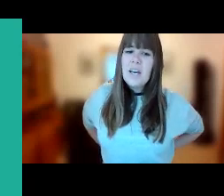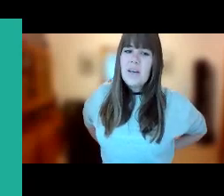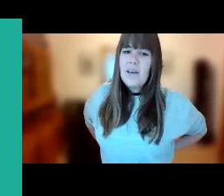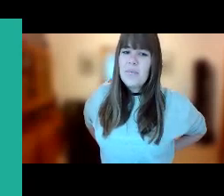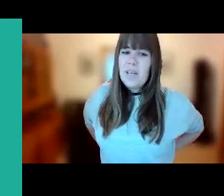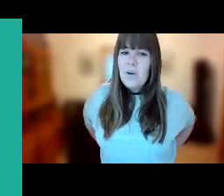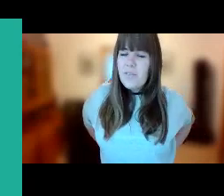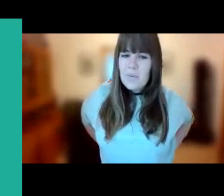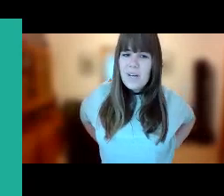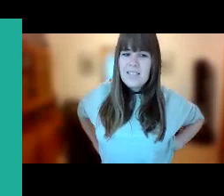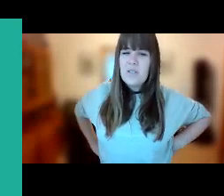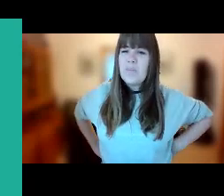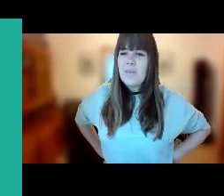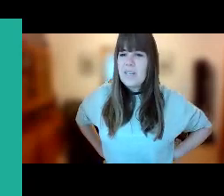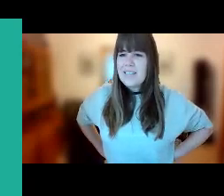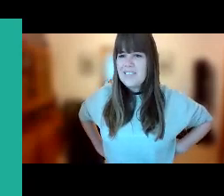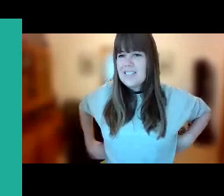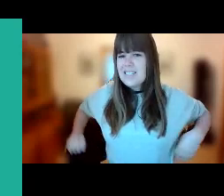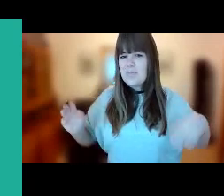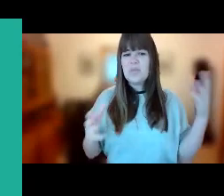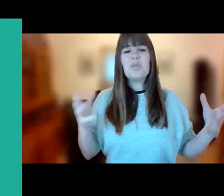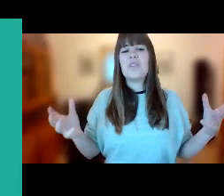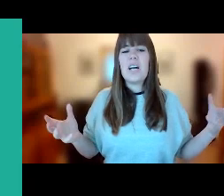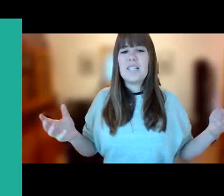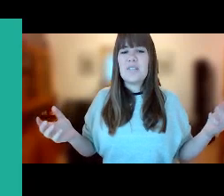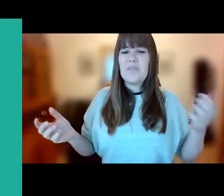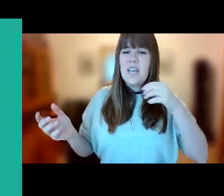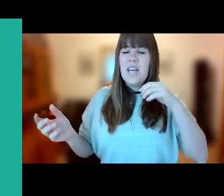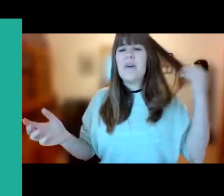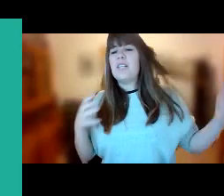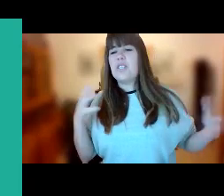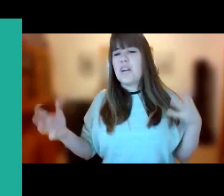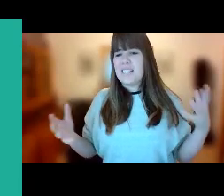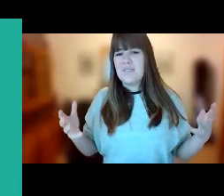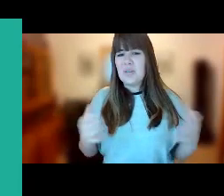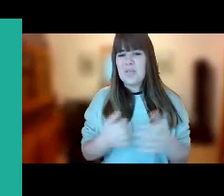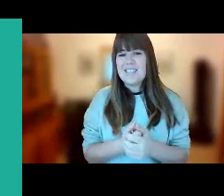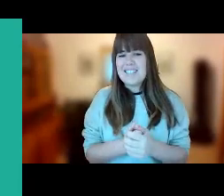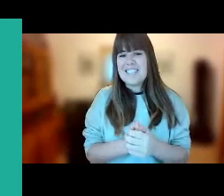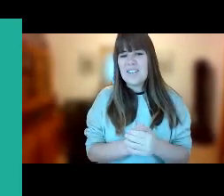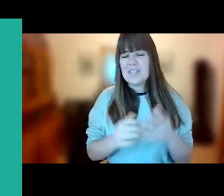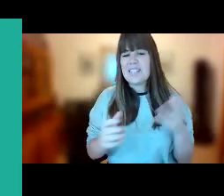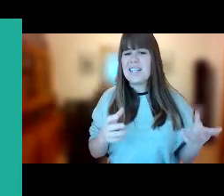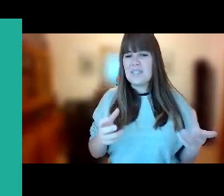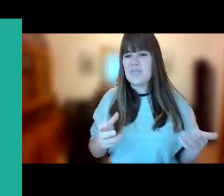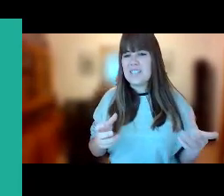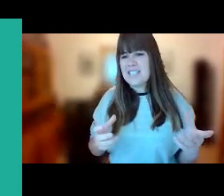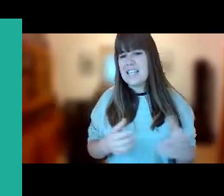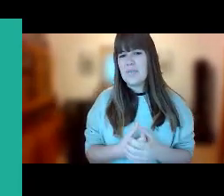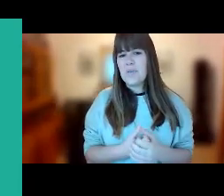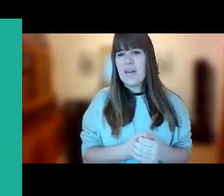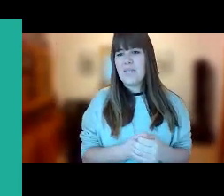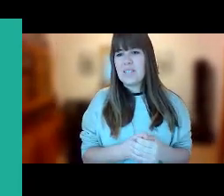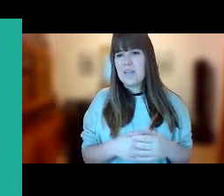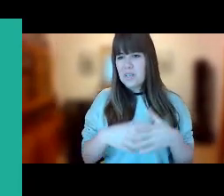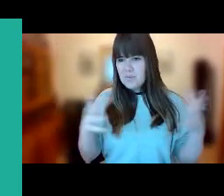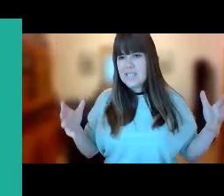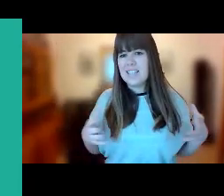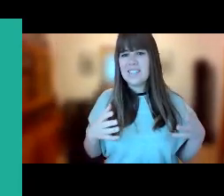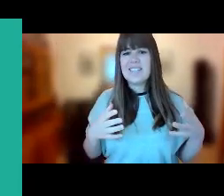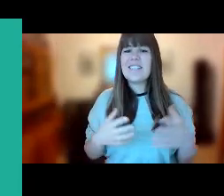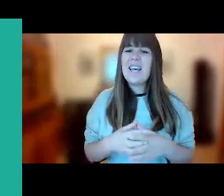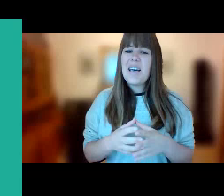topic, being aware of our words. Normally we do this as much more of a kind of interactive opportunity. So I know it's slightly different today, so we won't be having as